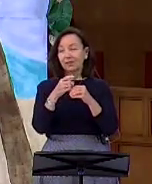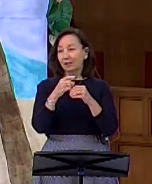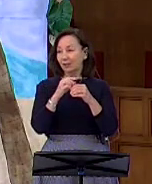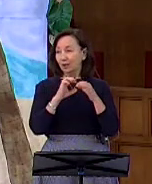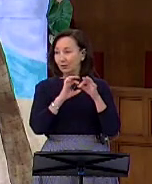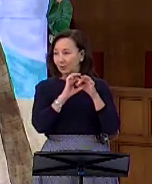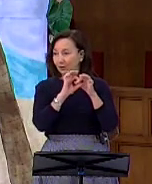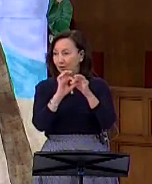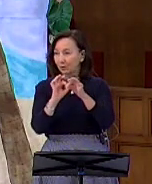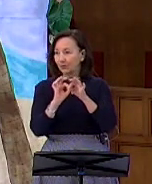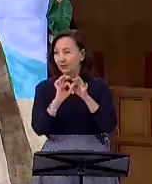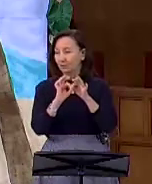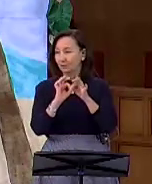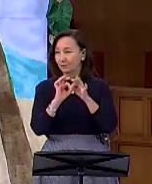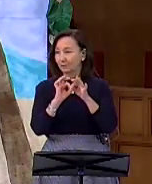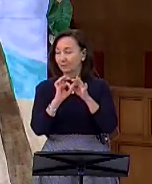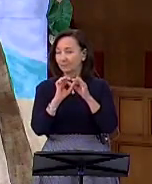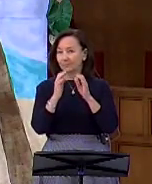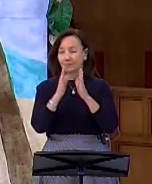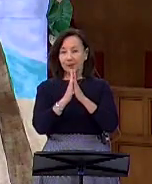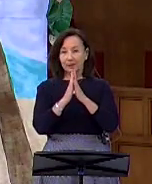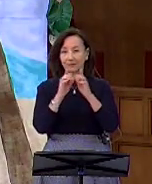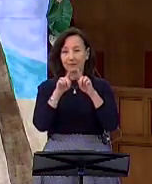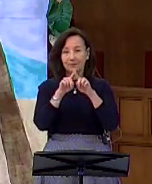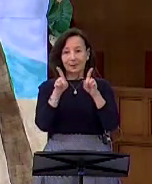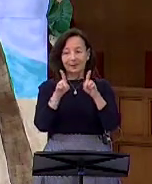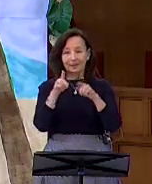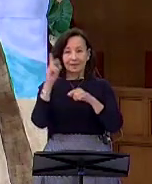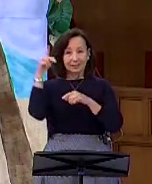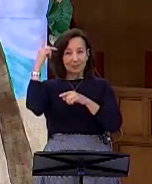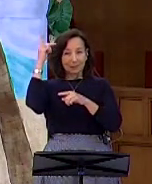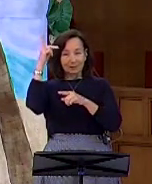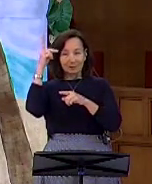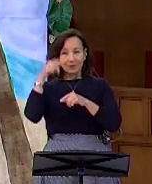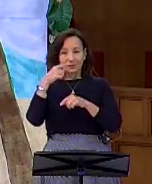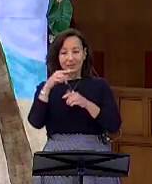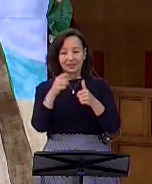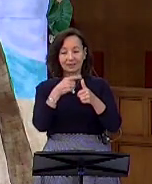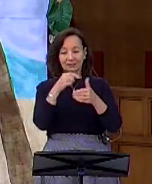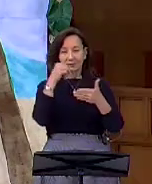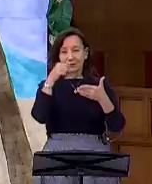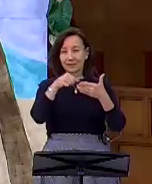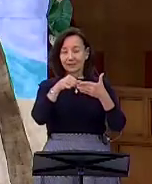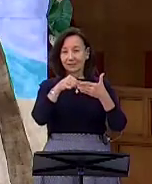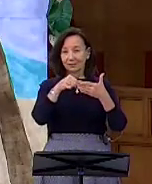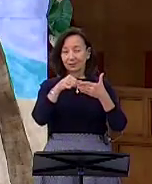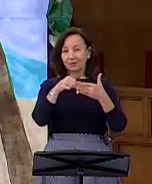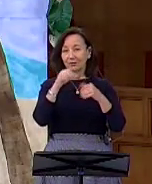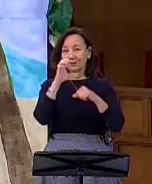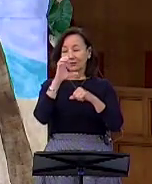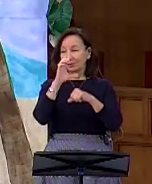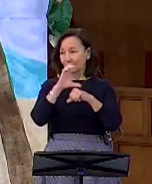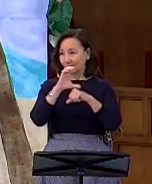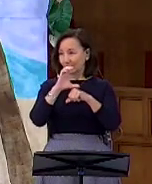but as the Apostle Paul says in his first letter to the church at